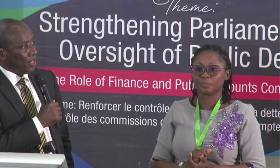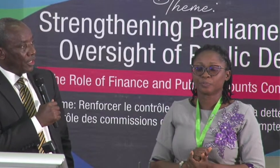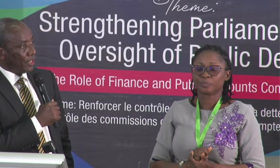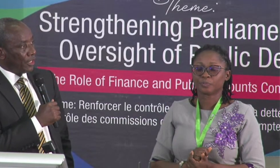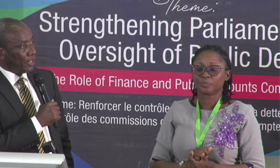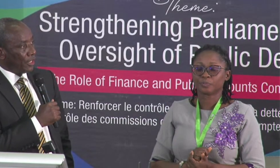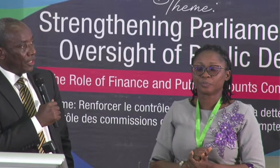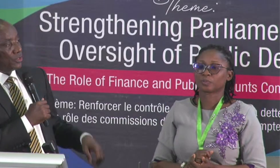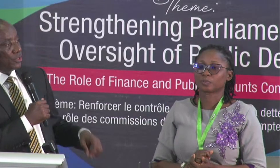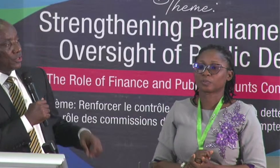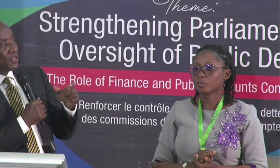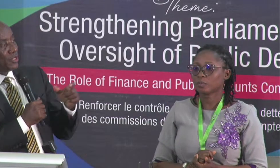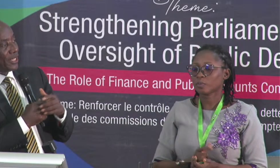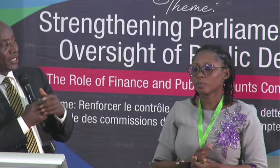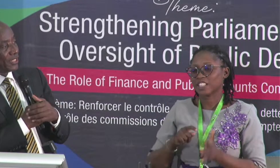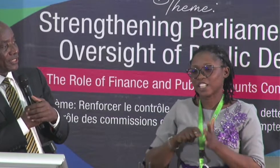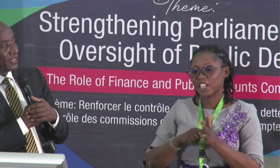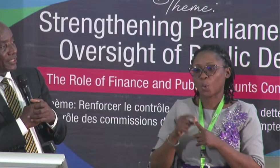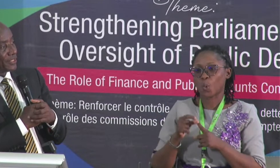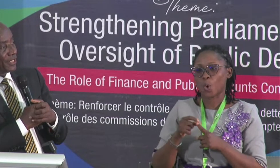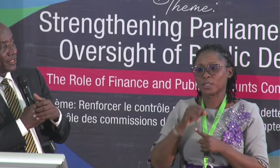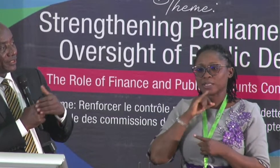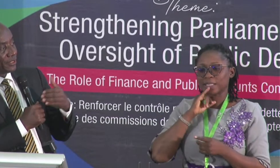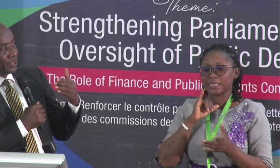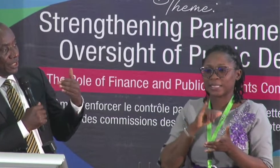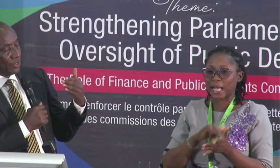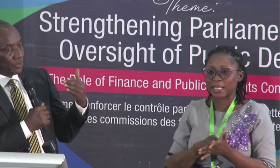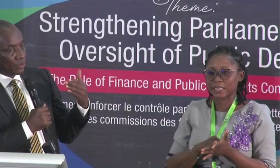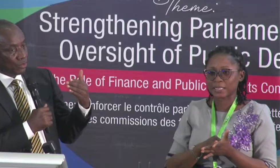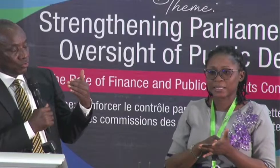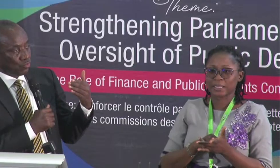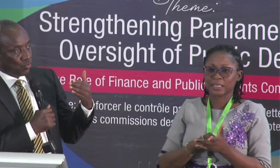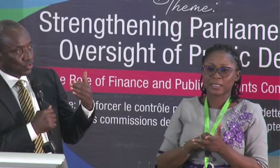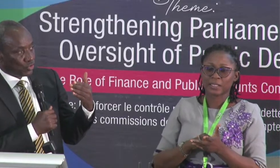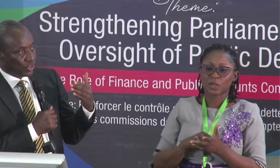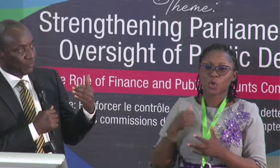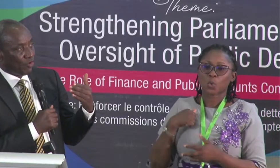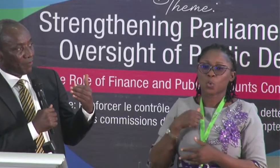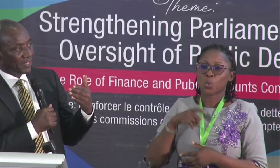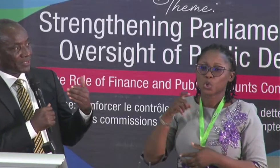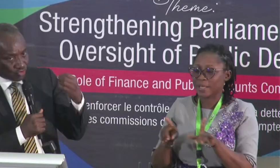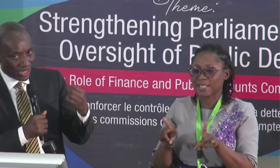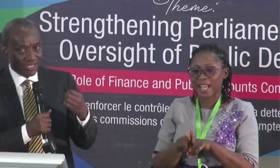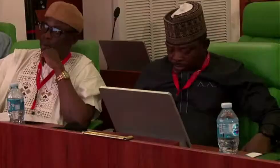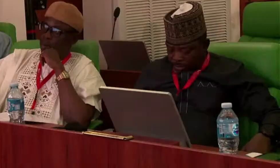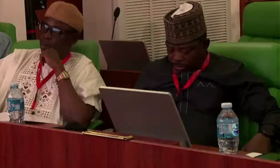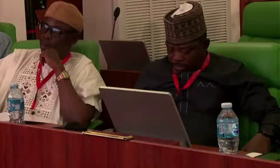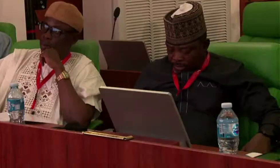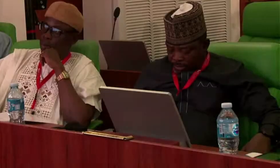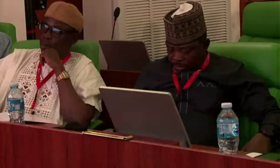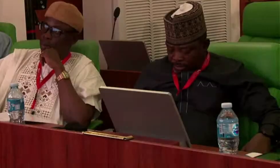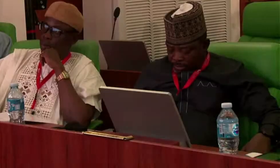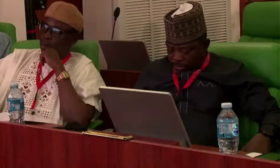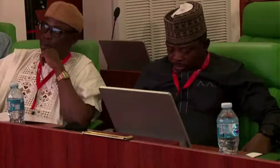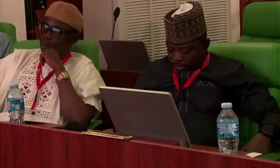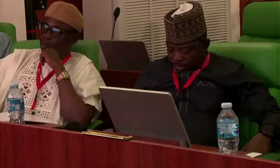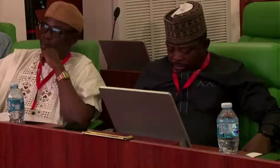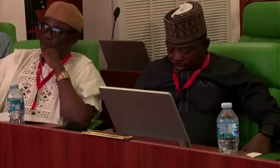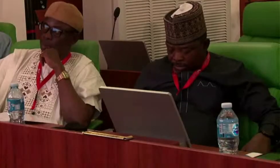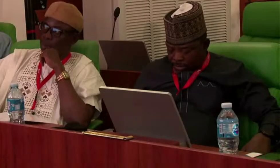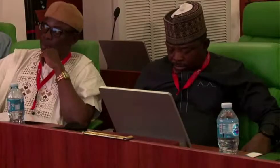Okay, so the key point here is that, we should see development strategy